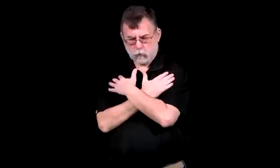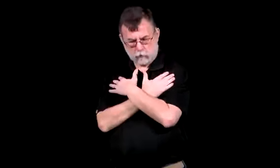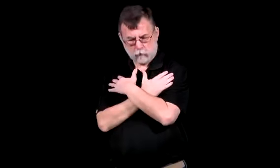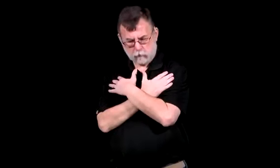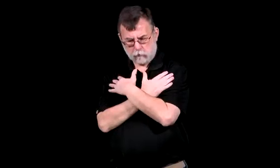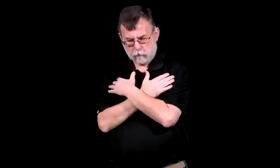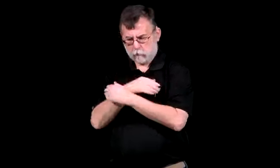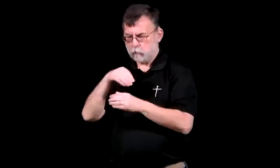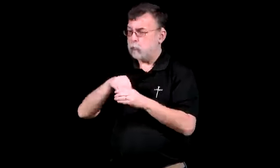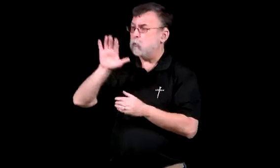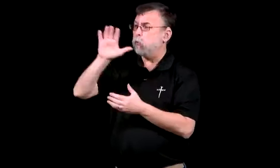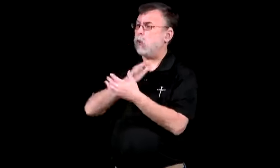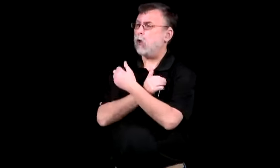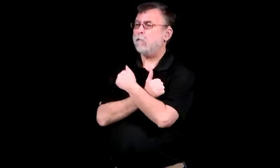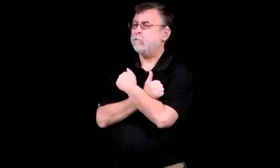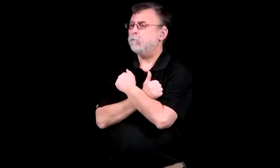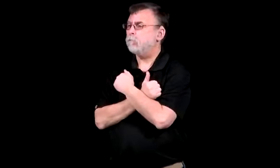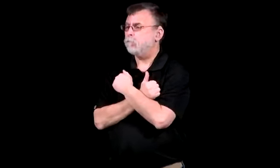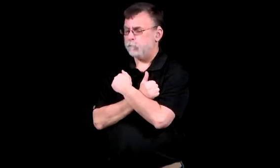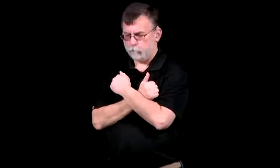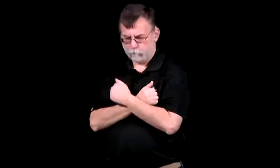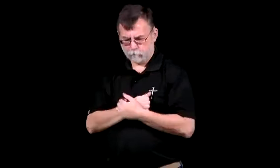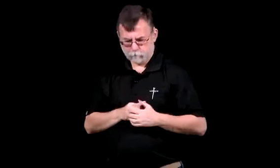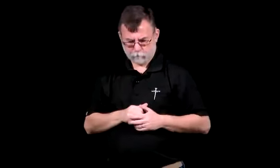Let us rest in your love